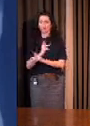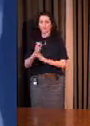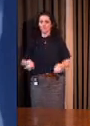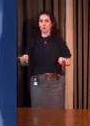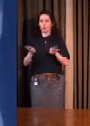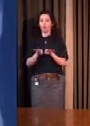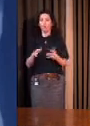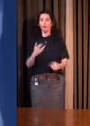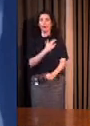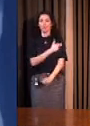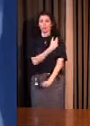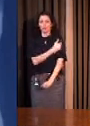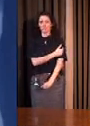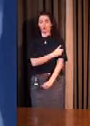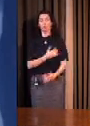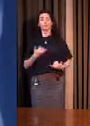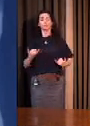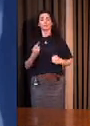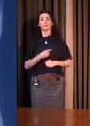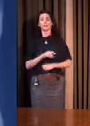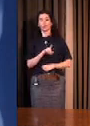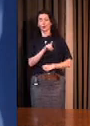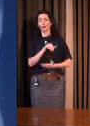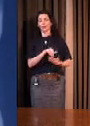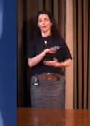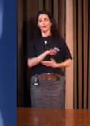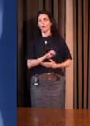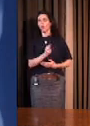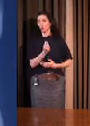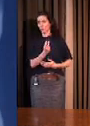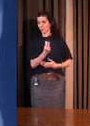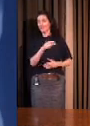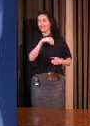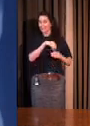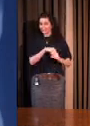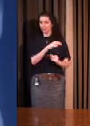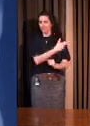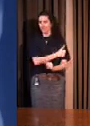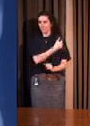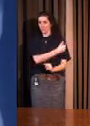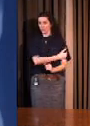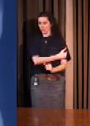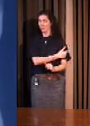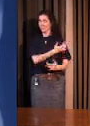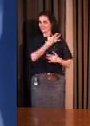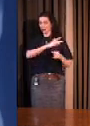today, 1,412 COVID positive patients are in our hospitals.